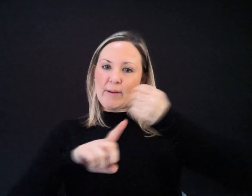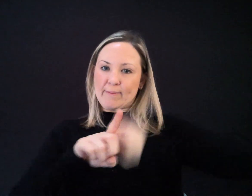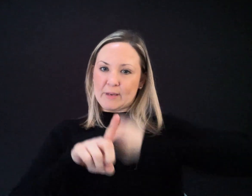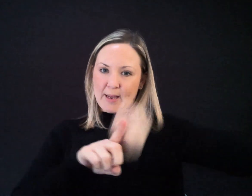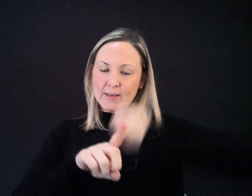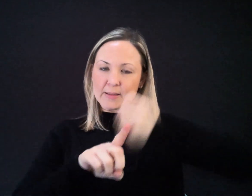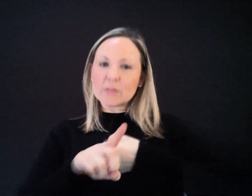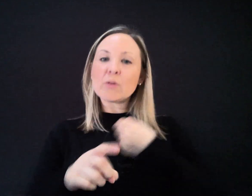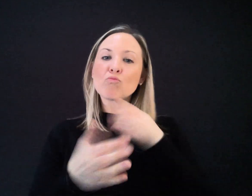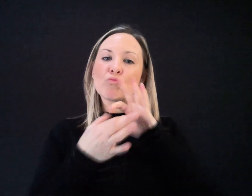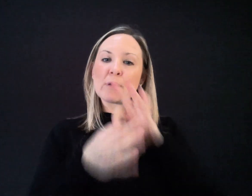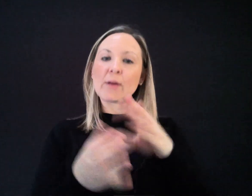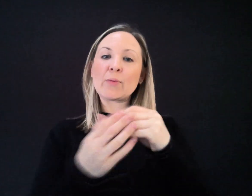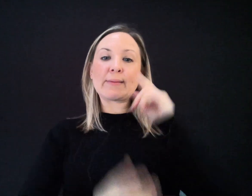with regards to deafblindness in Australia.